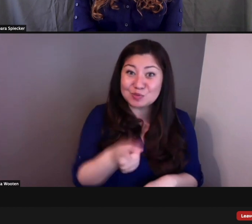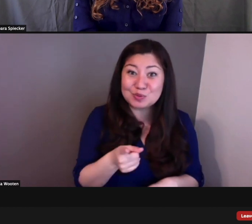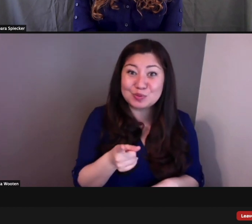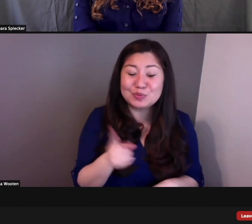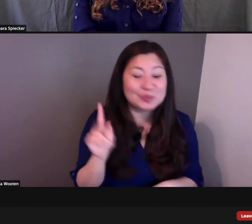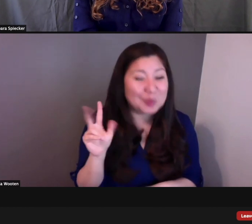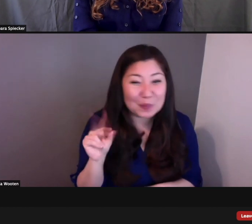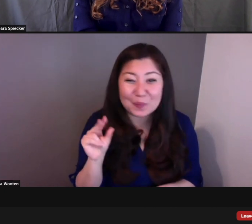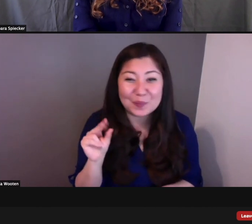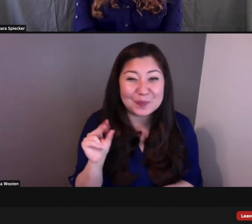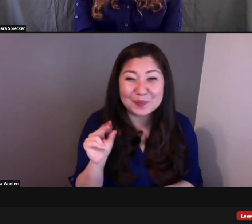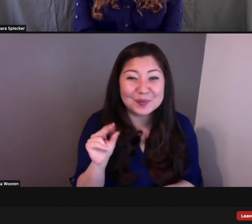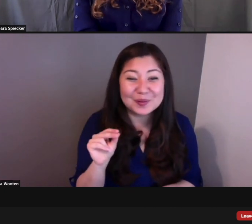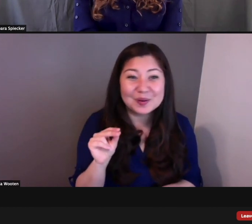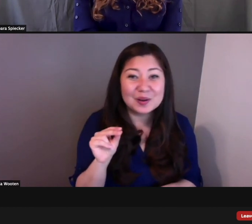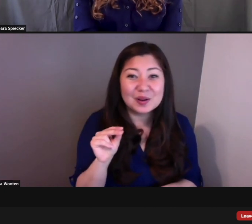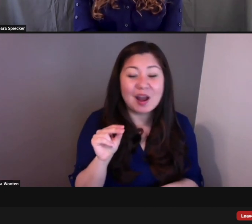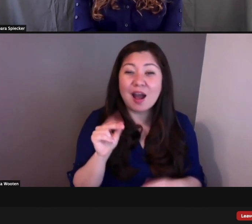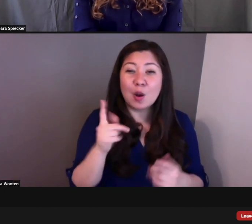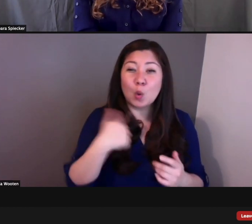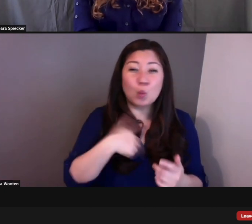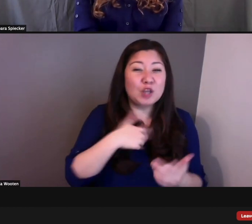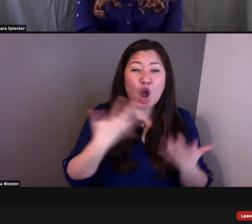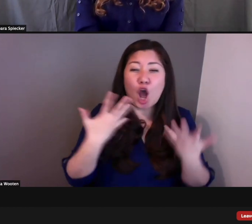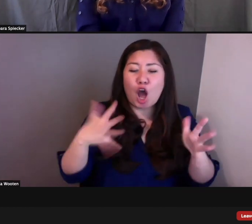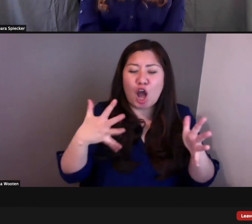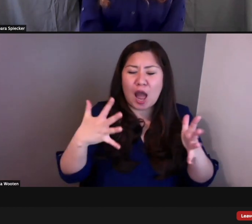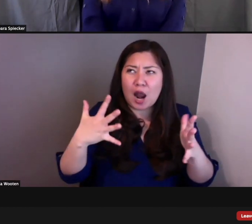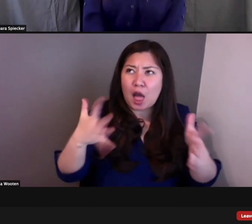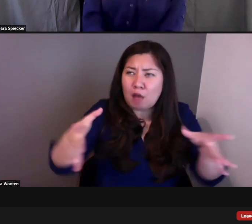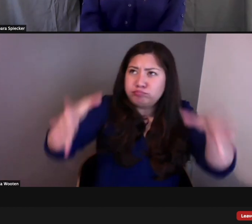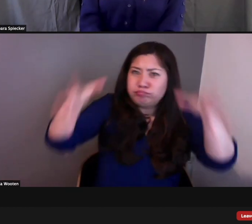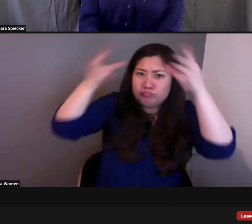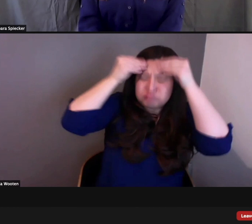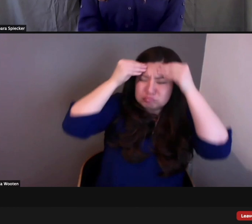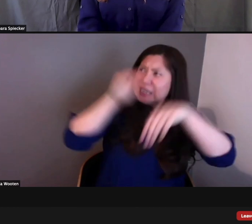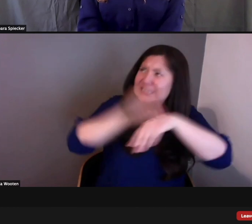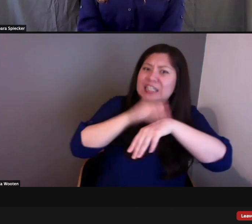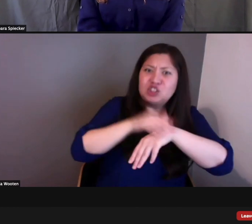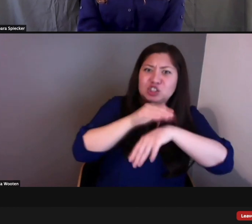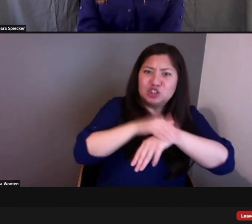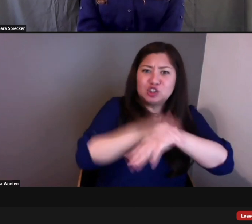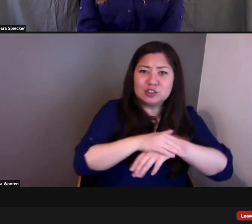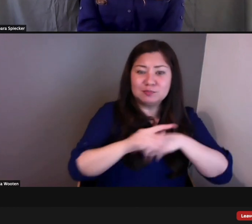how we can give students a little bit of a rest and absorb the content